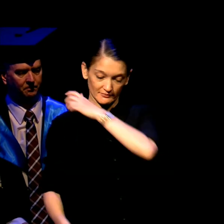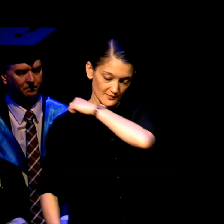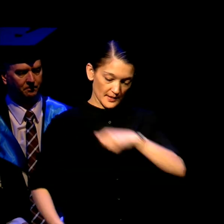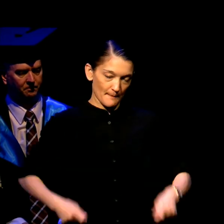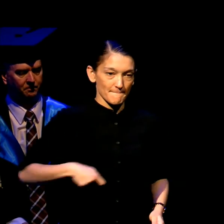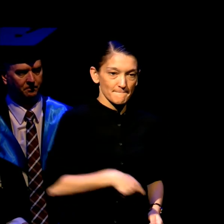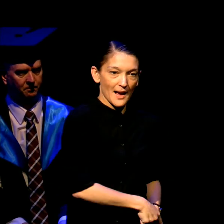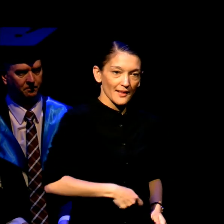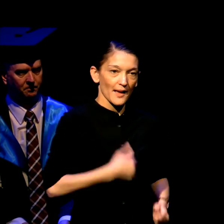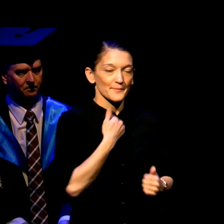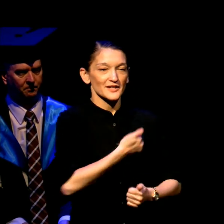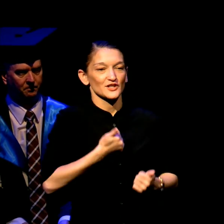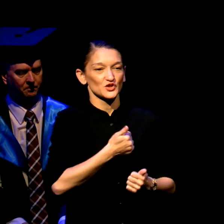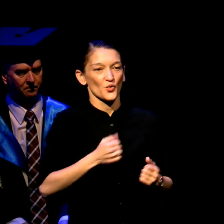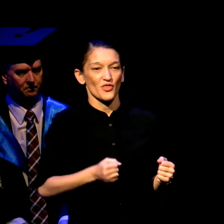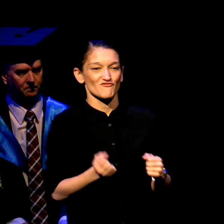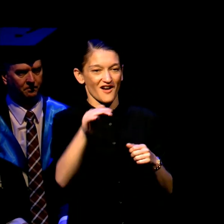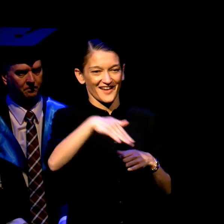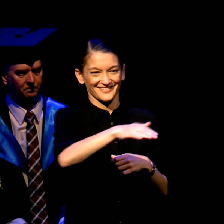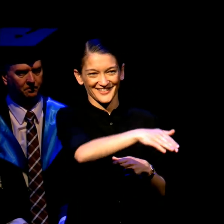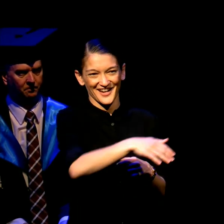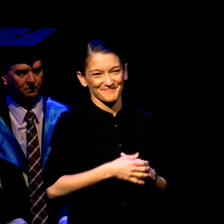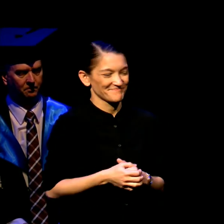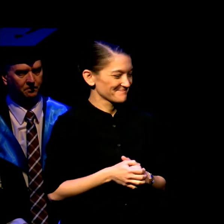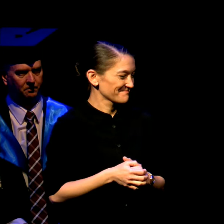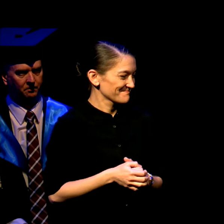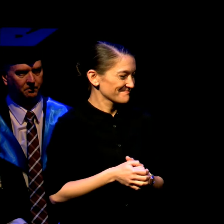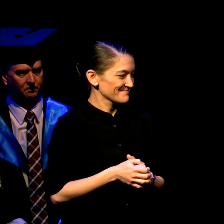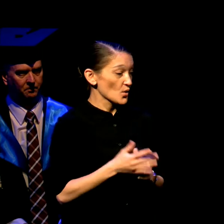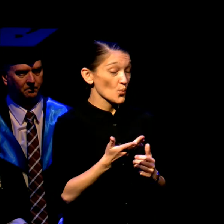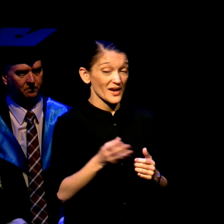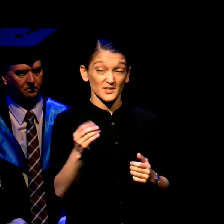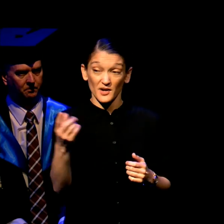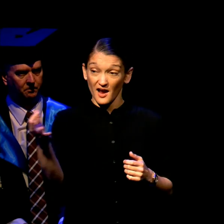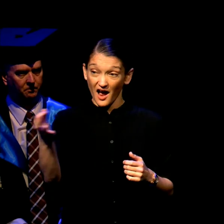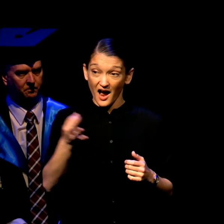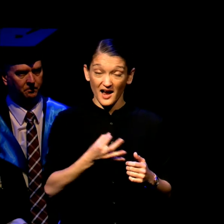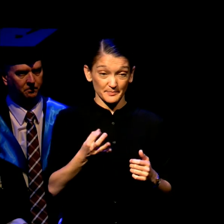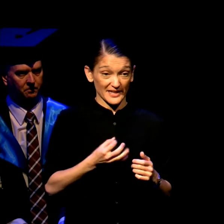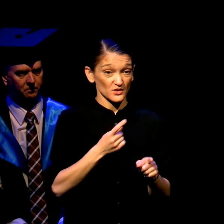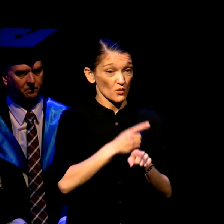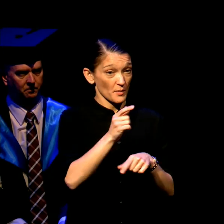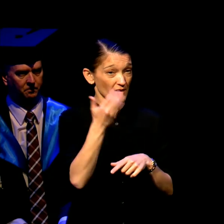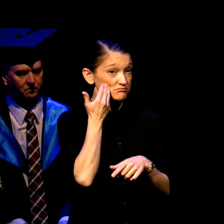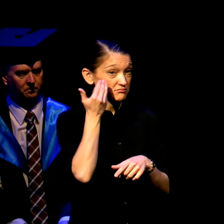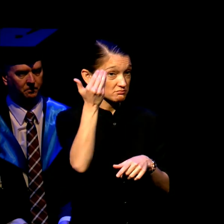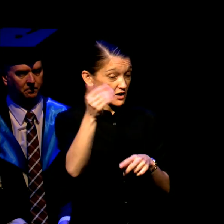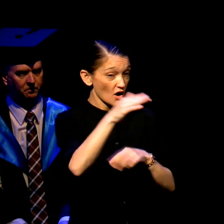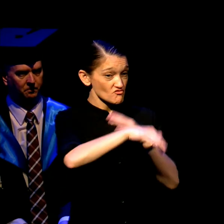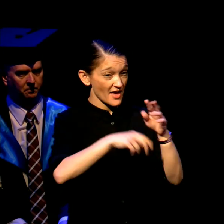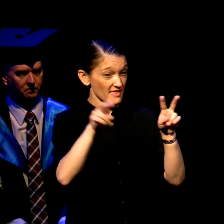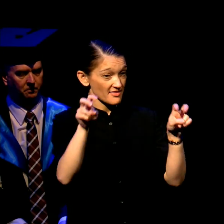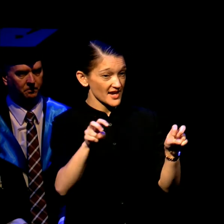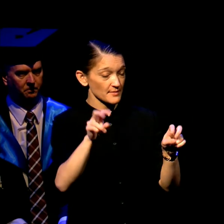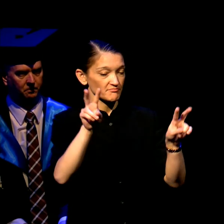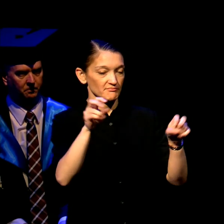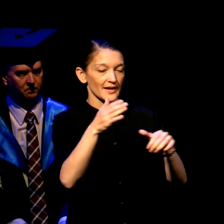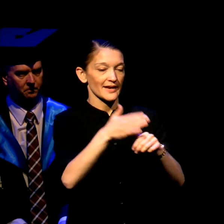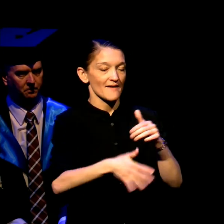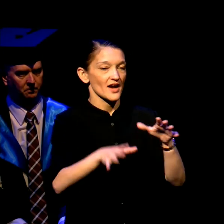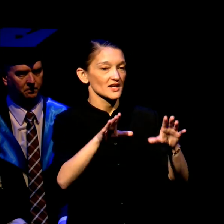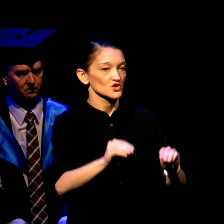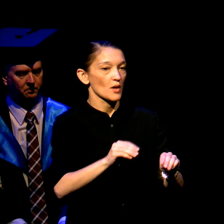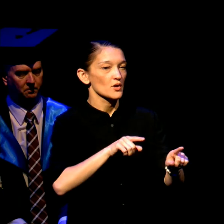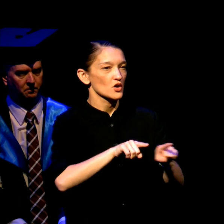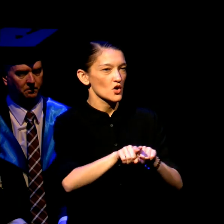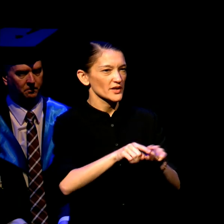the ride. When I was asked to deliver the academic address this evening around the theme Never Stop Learning, it gave me the opportunity to pause and